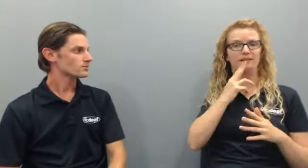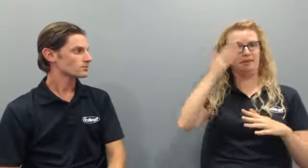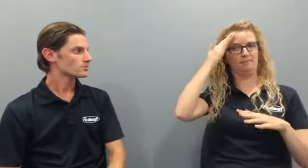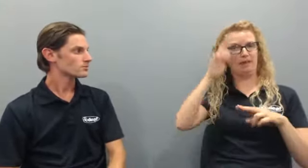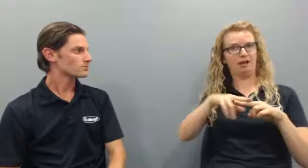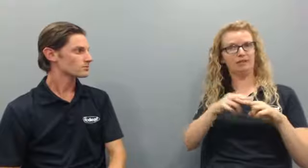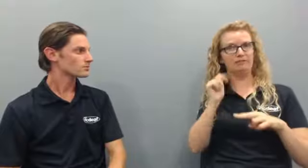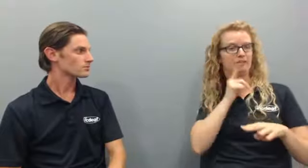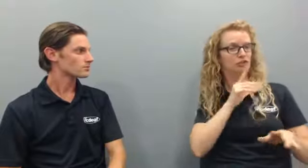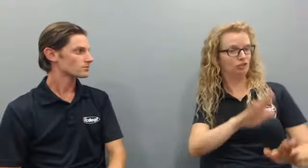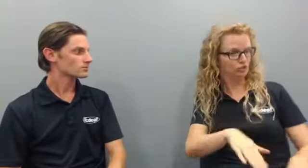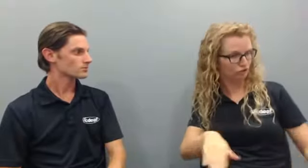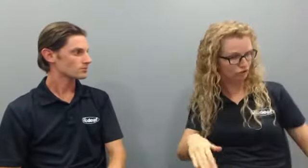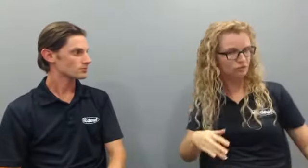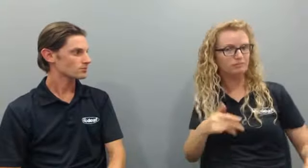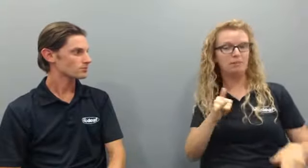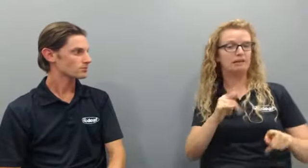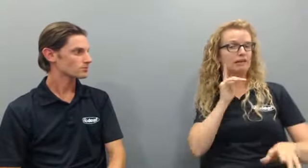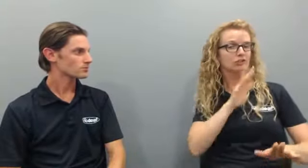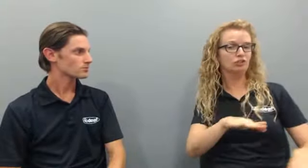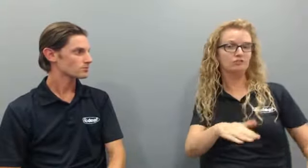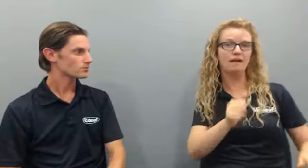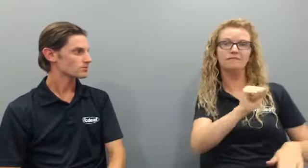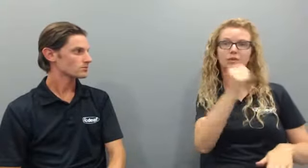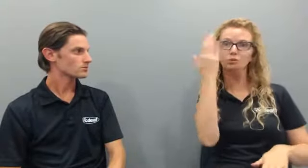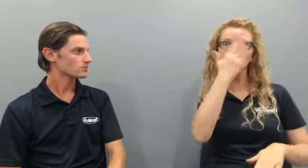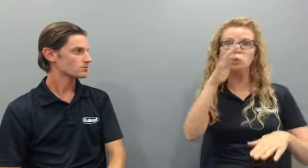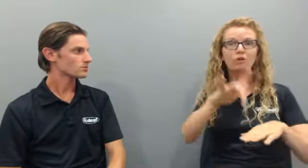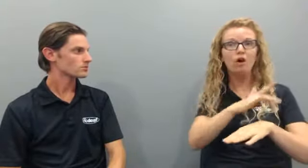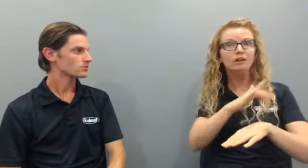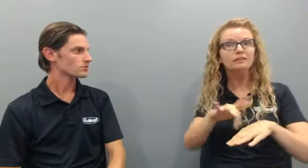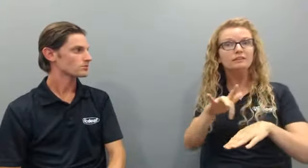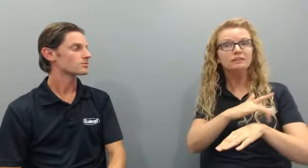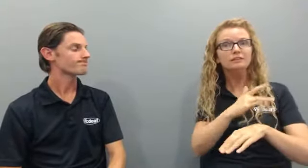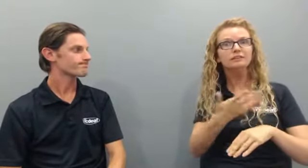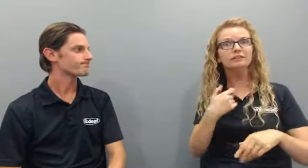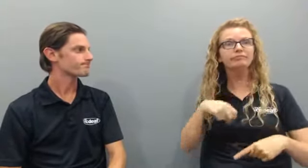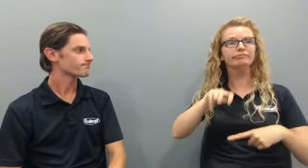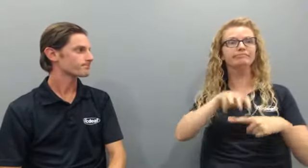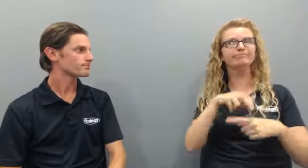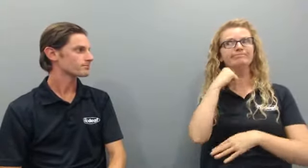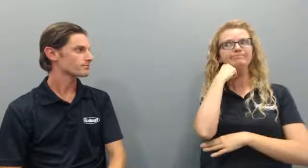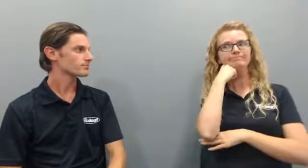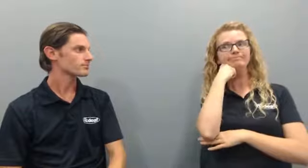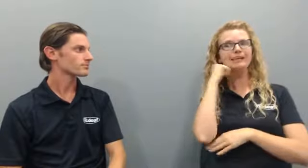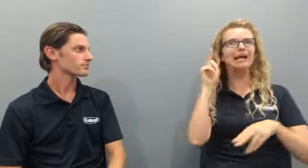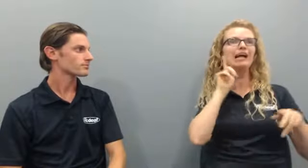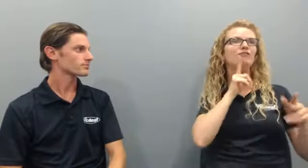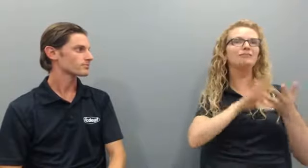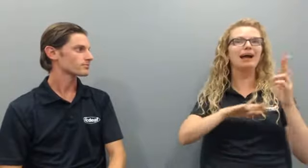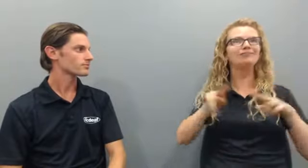children? Yeah, so if you are deaf and you have hearing children and they have a concert that they go to, rather than sitting there in